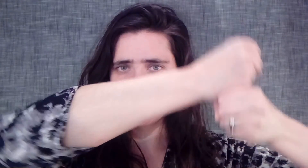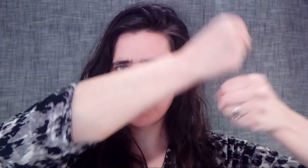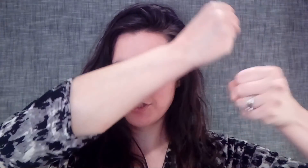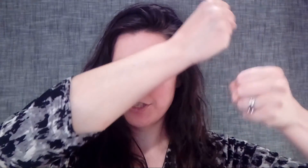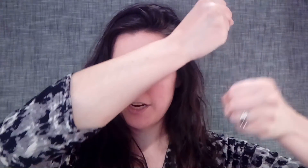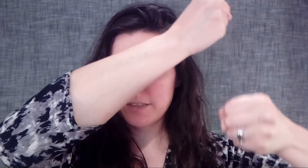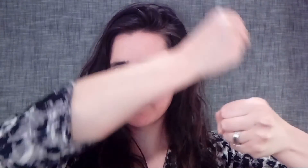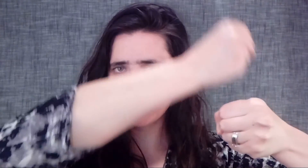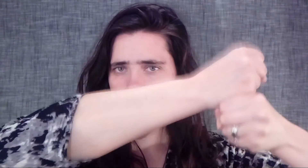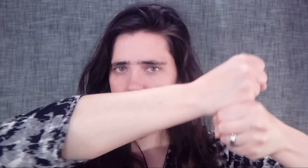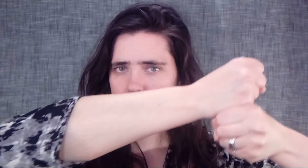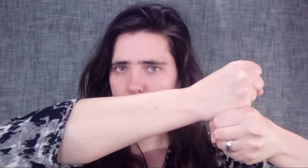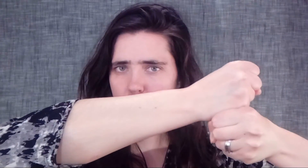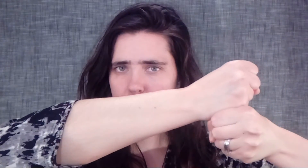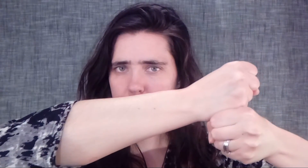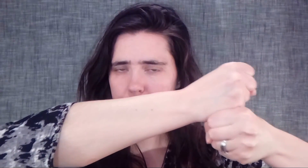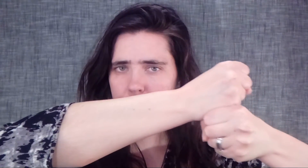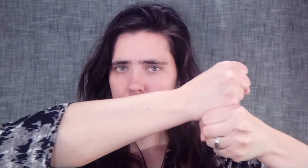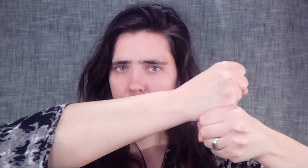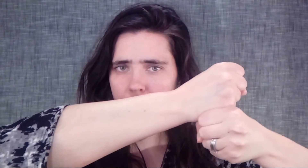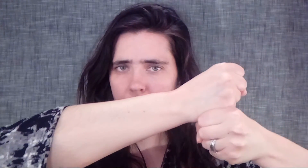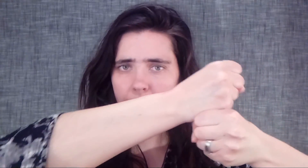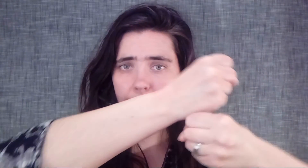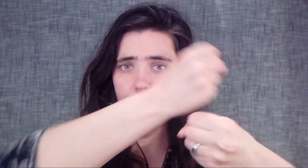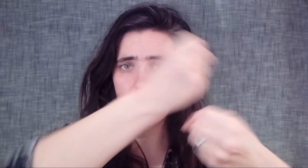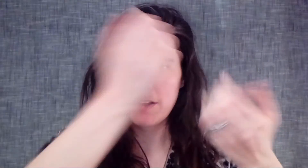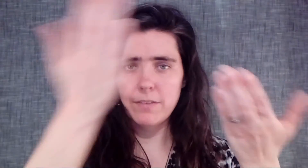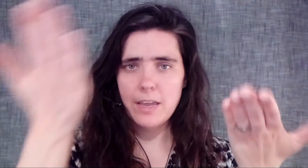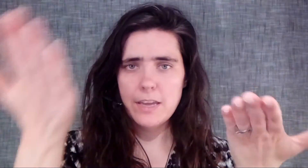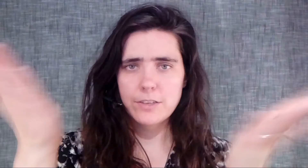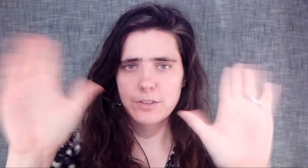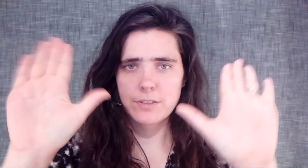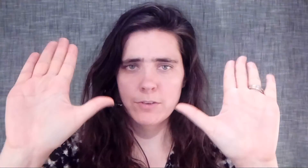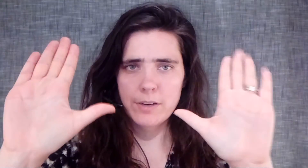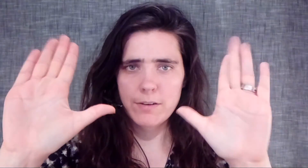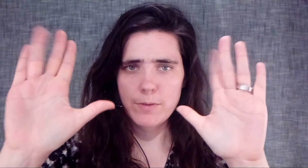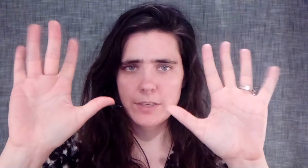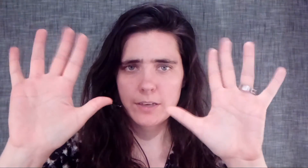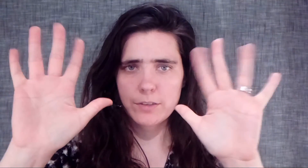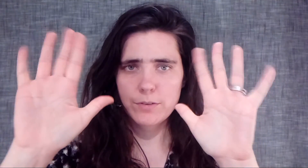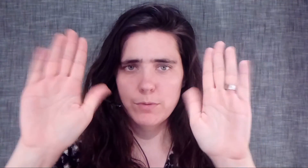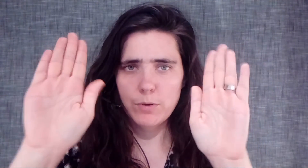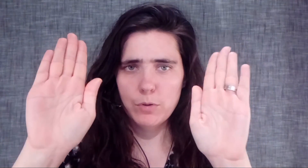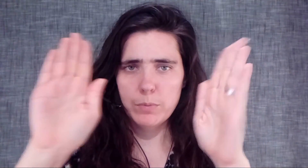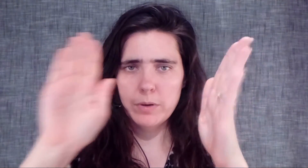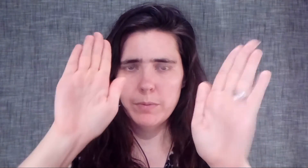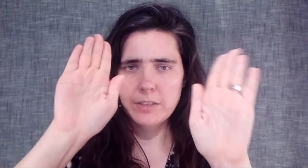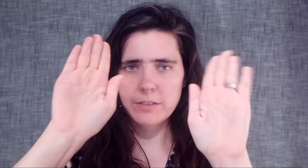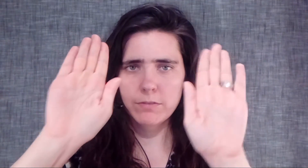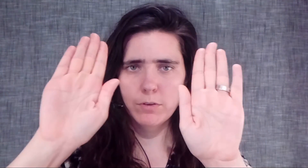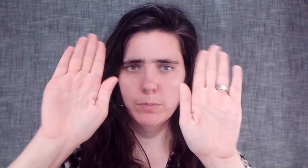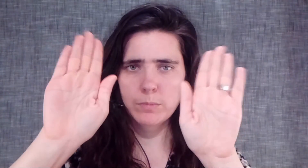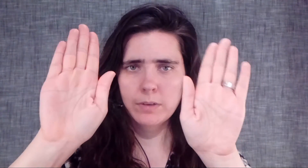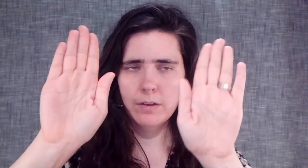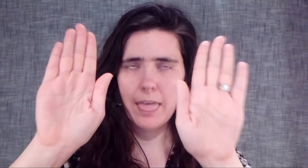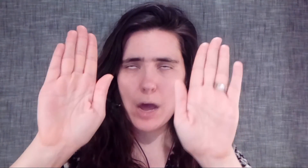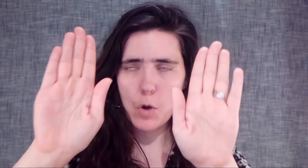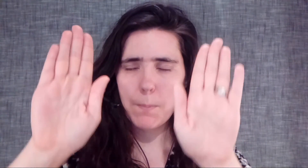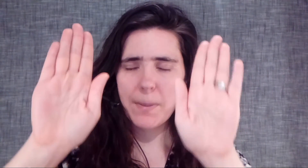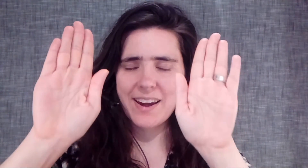G. So G. Then we have H, so here we take two open-faced